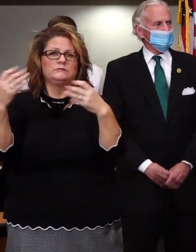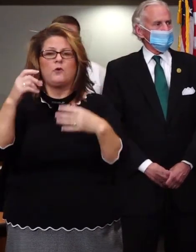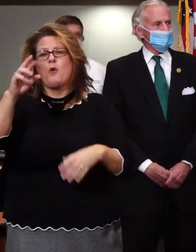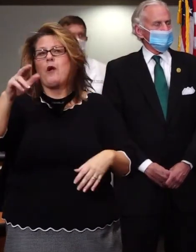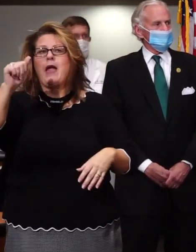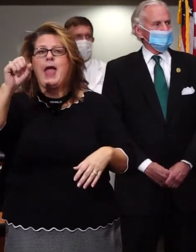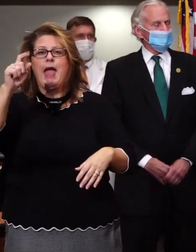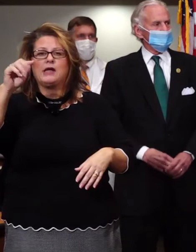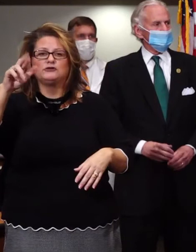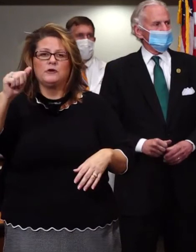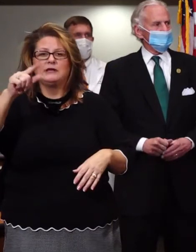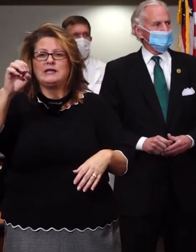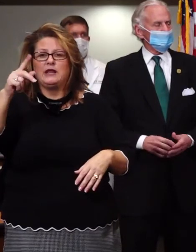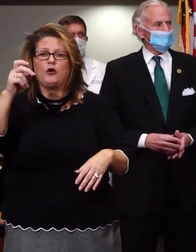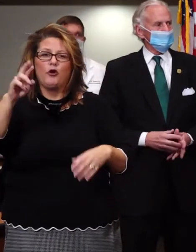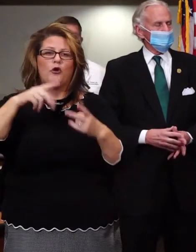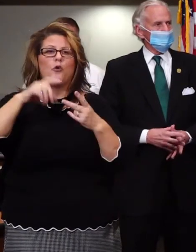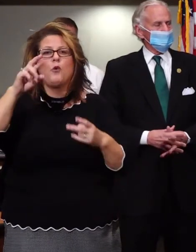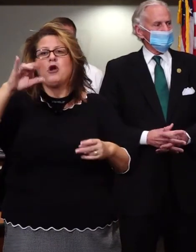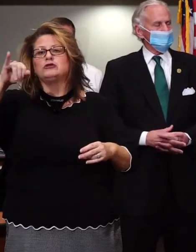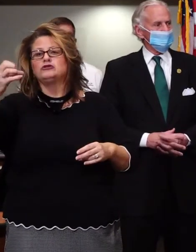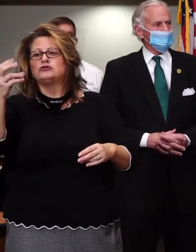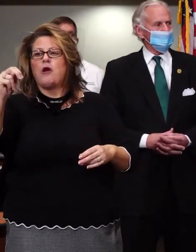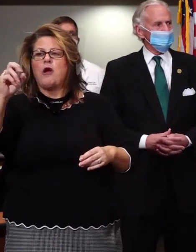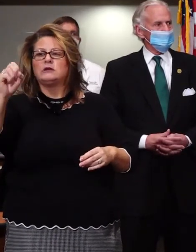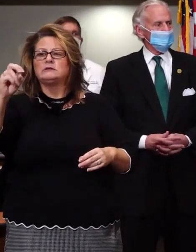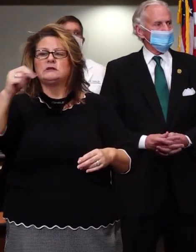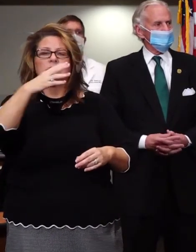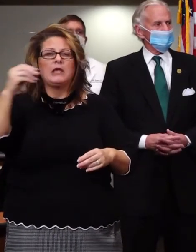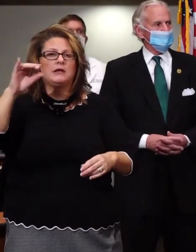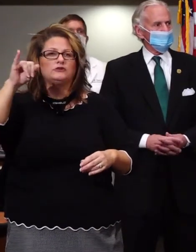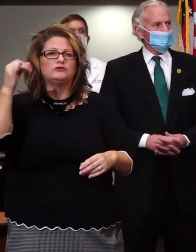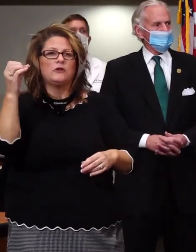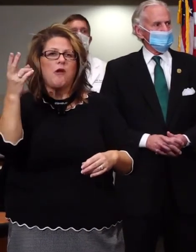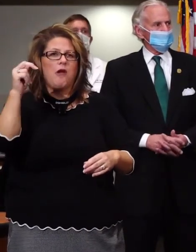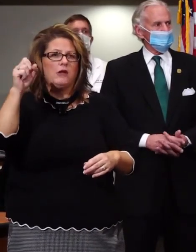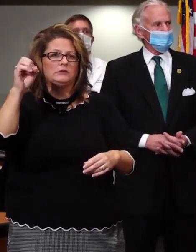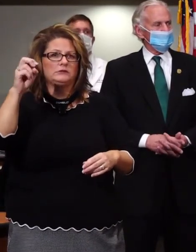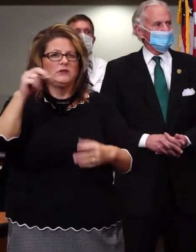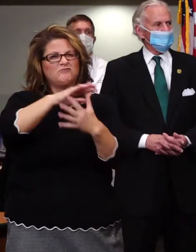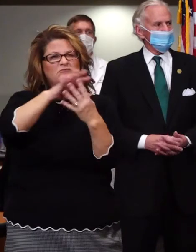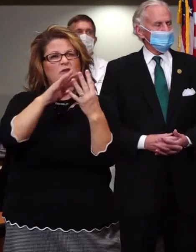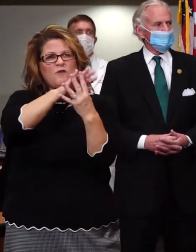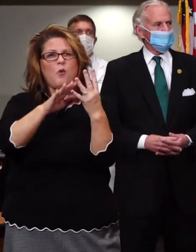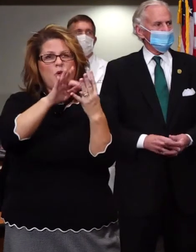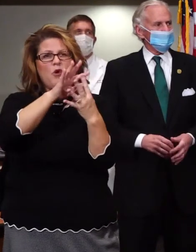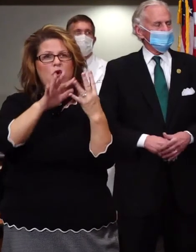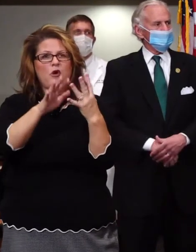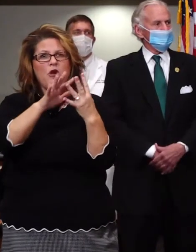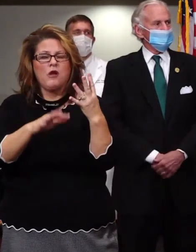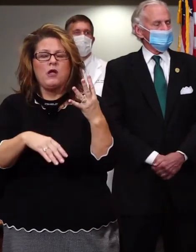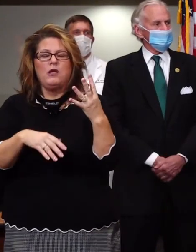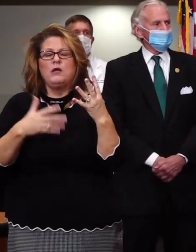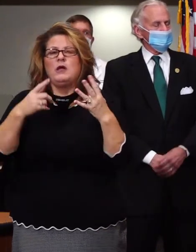or Johnson Johnson, Janssen, that we would hopefully have a better idea of what we're going to get on a weekly basis. And I